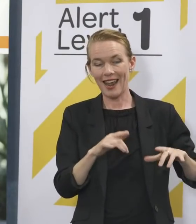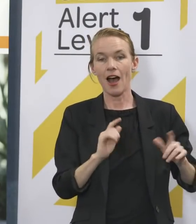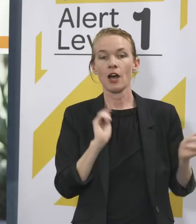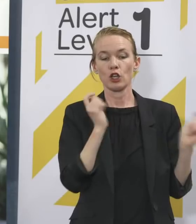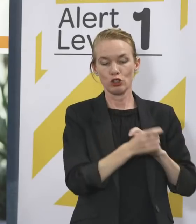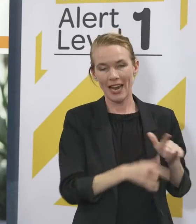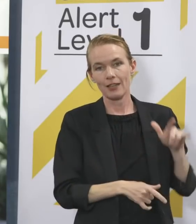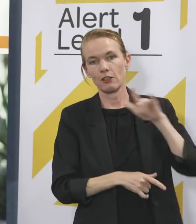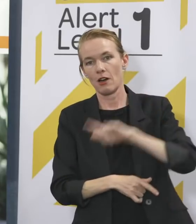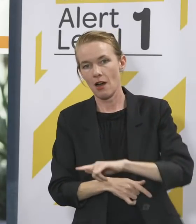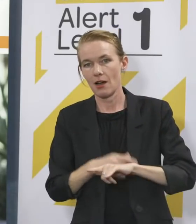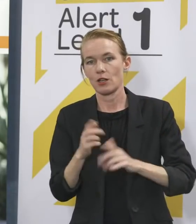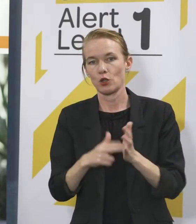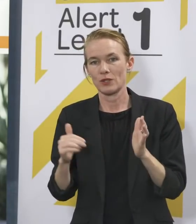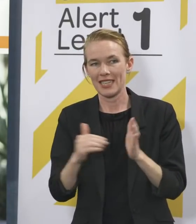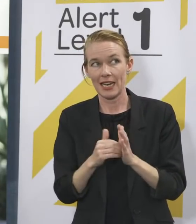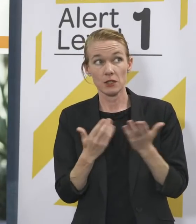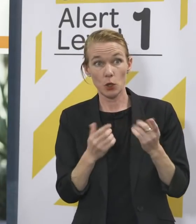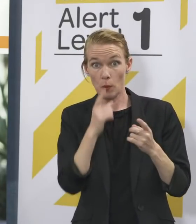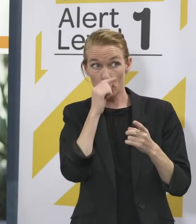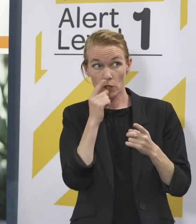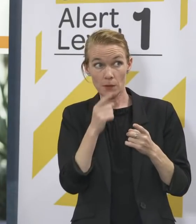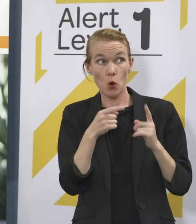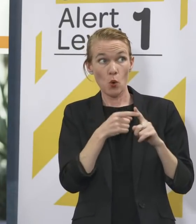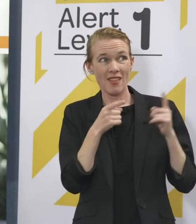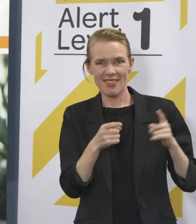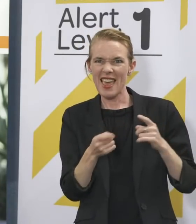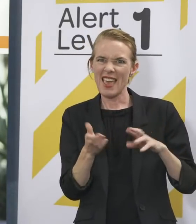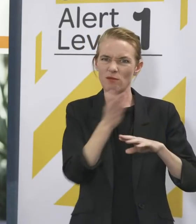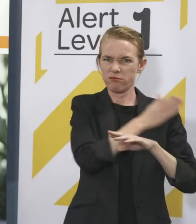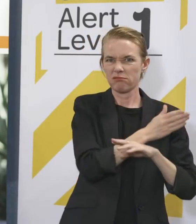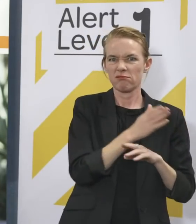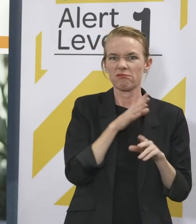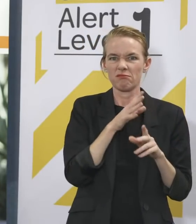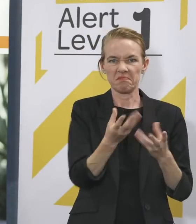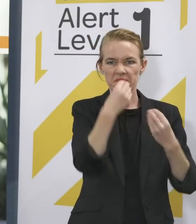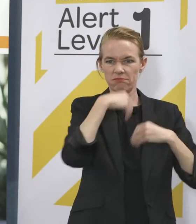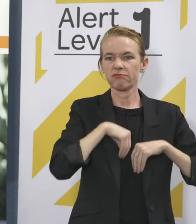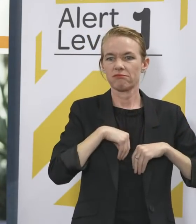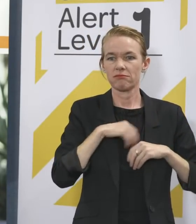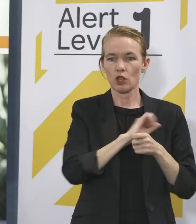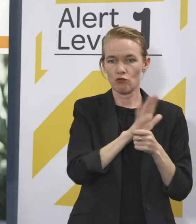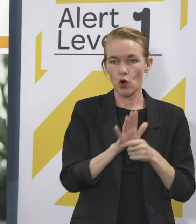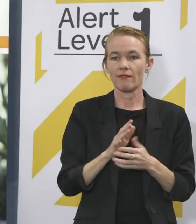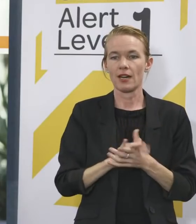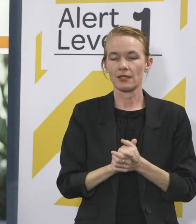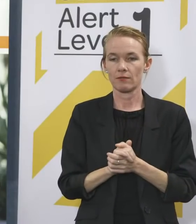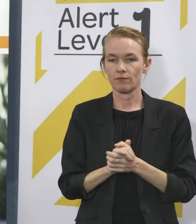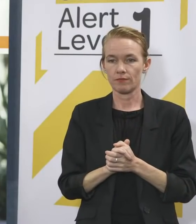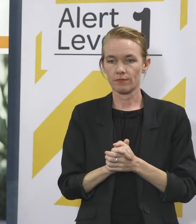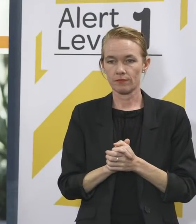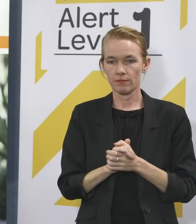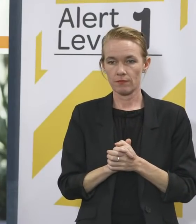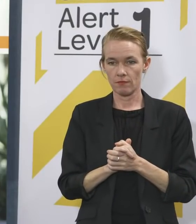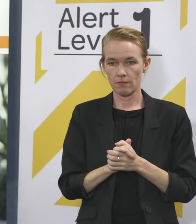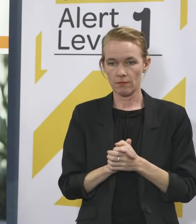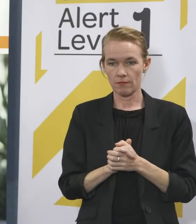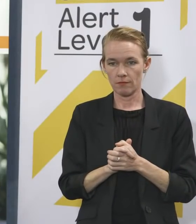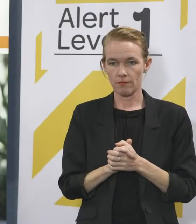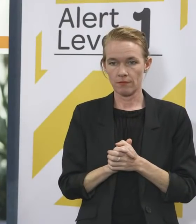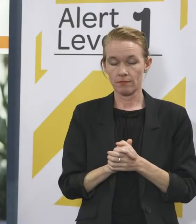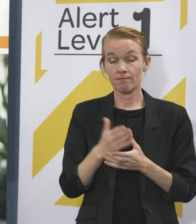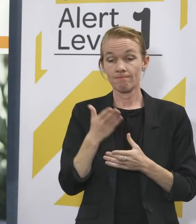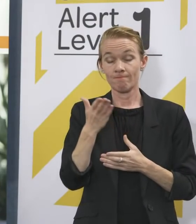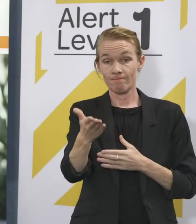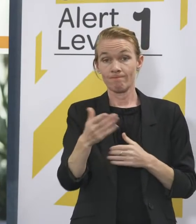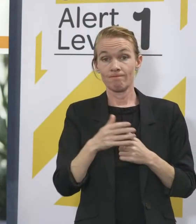With primary care doctors saying that they're sort of concerned about their resource usage given the high volumes of COVID-19 tests, is something like sewage